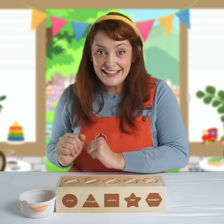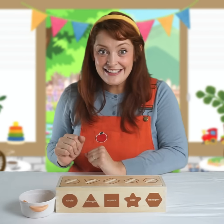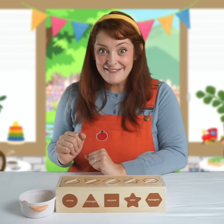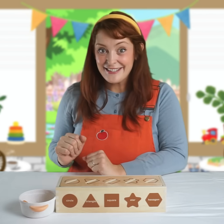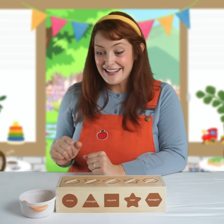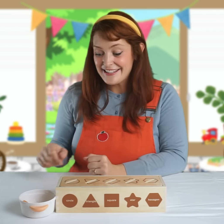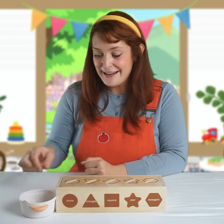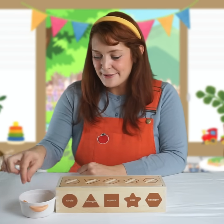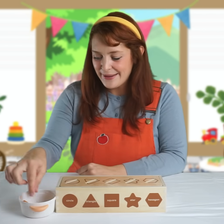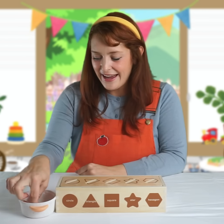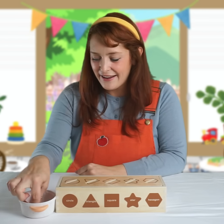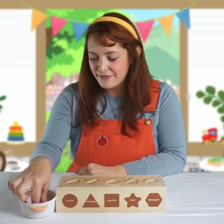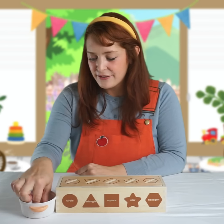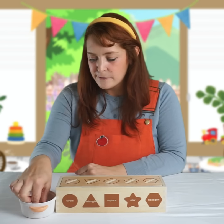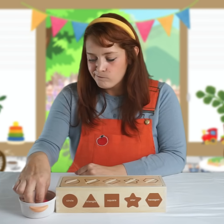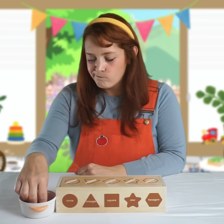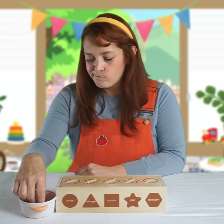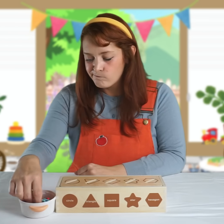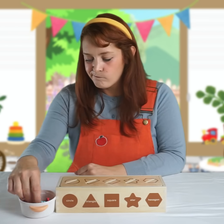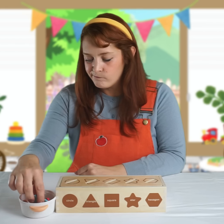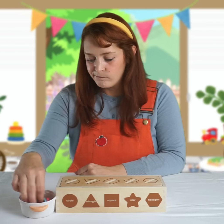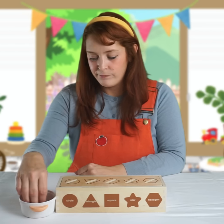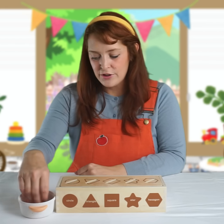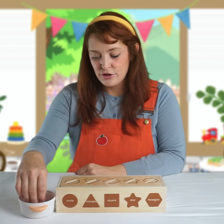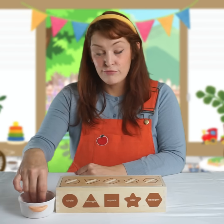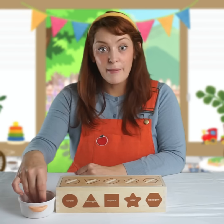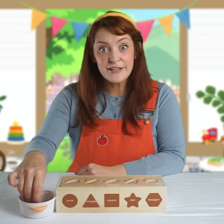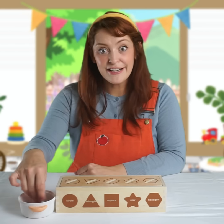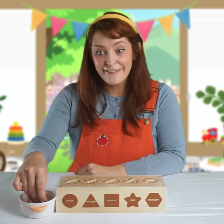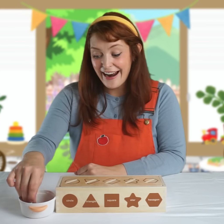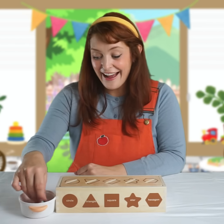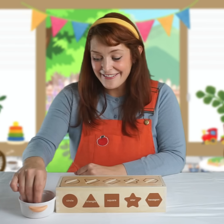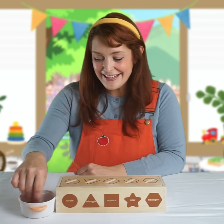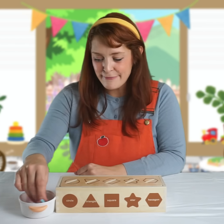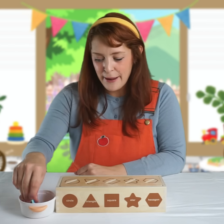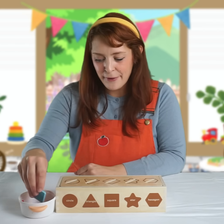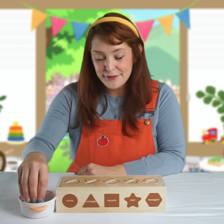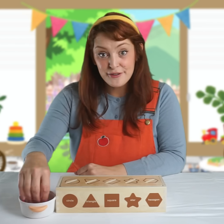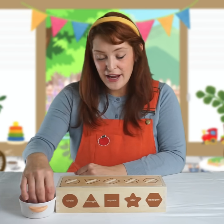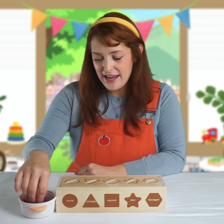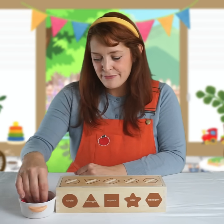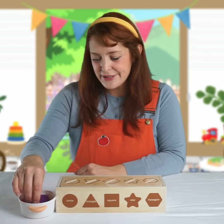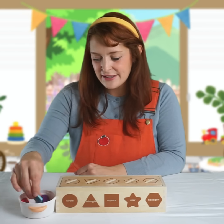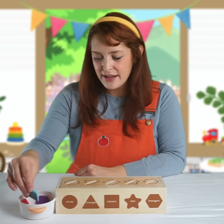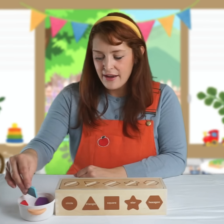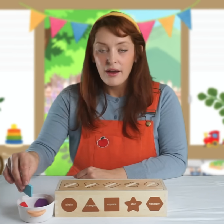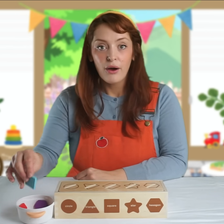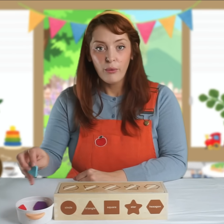see what other shapes we have. Just rummaging around in my pot of shapes.